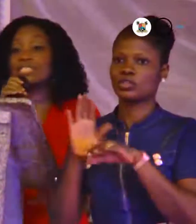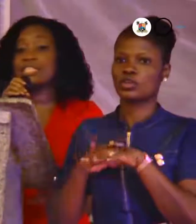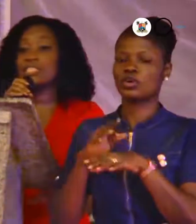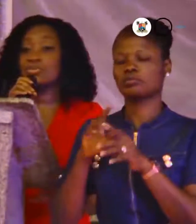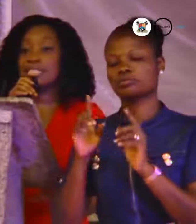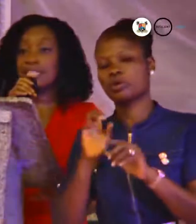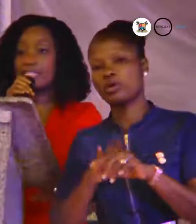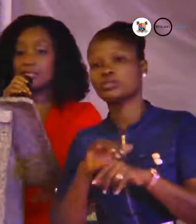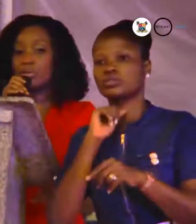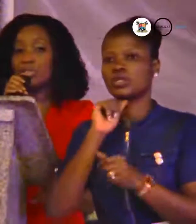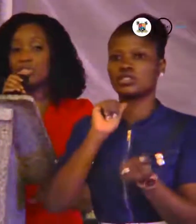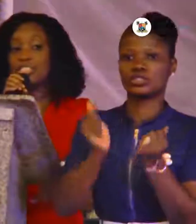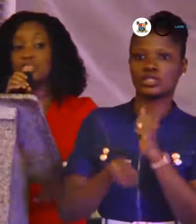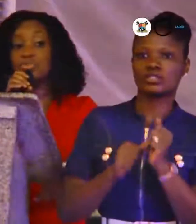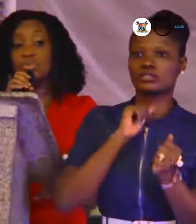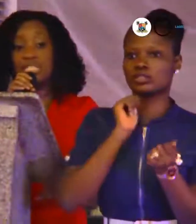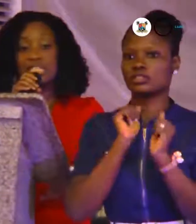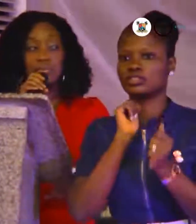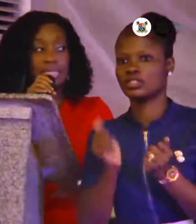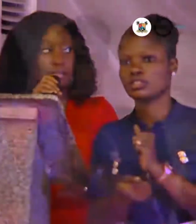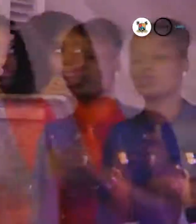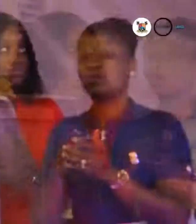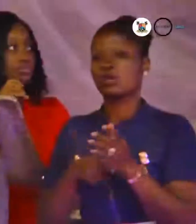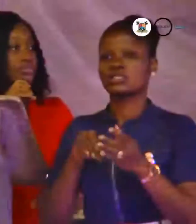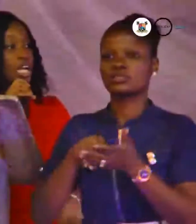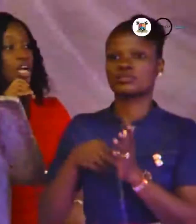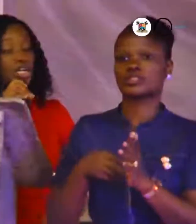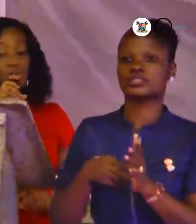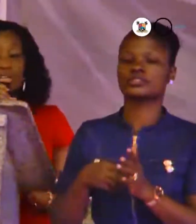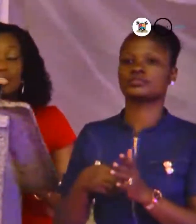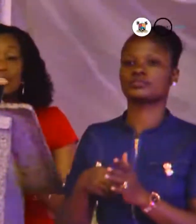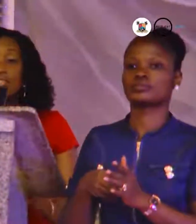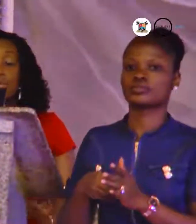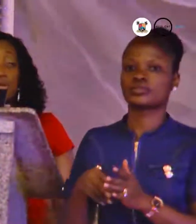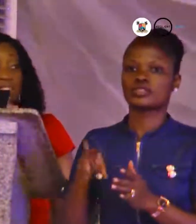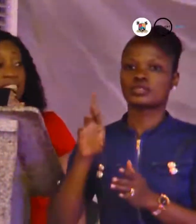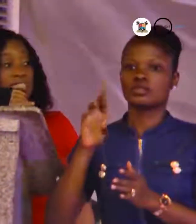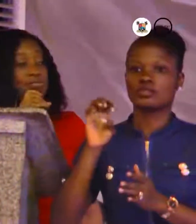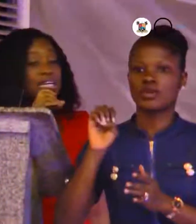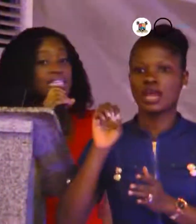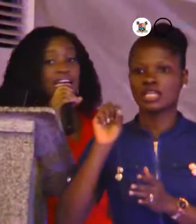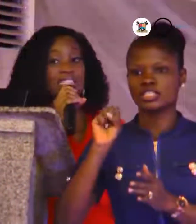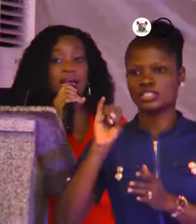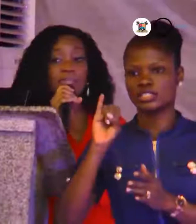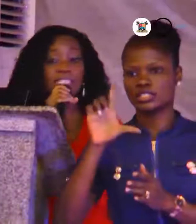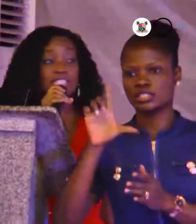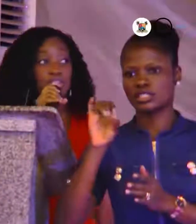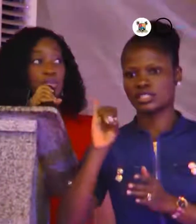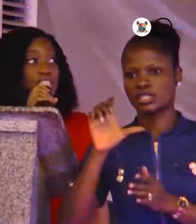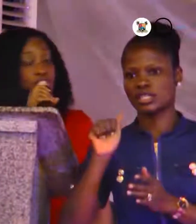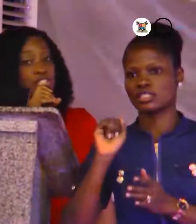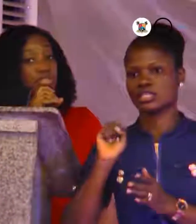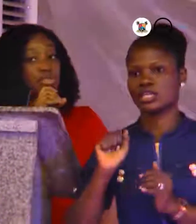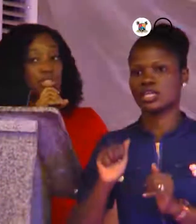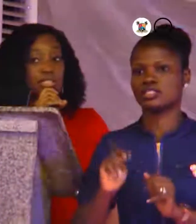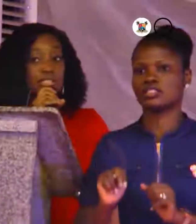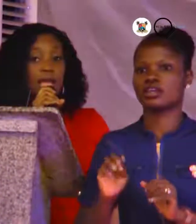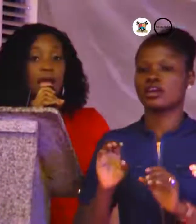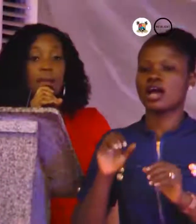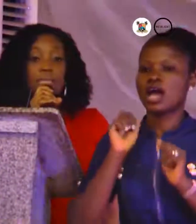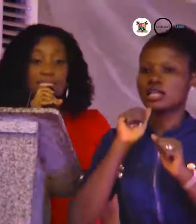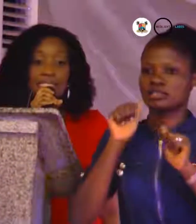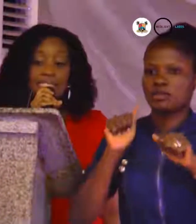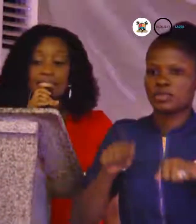resilience, resilience, resilience, but what does this really mean? So resilience for us is defined as the capacity of